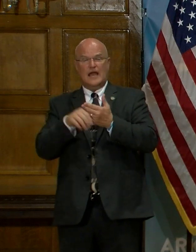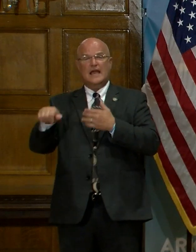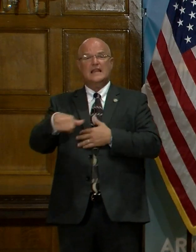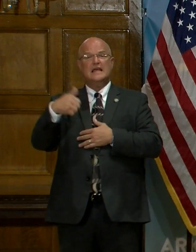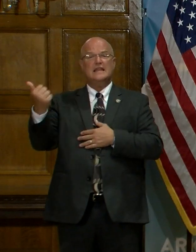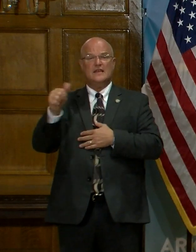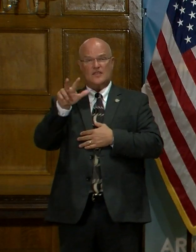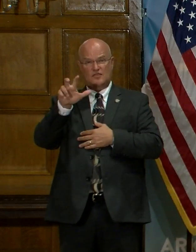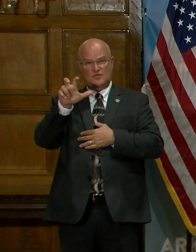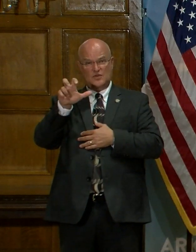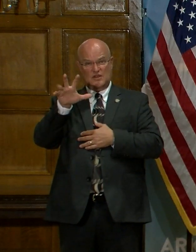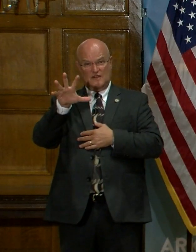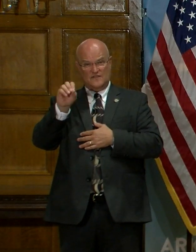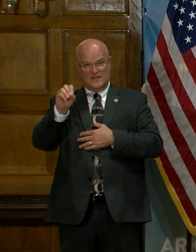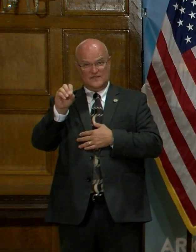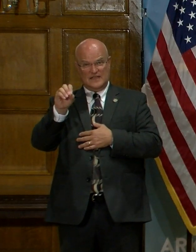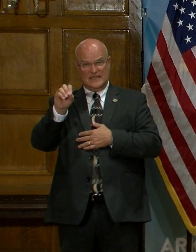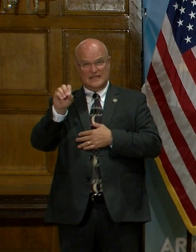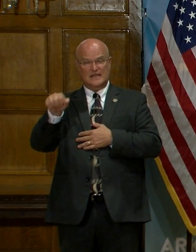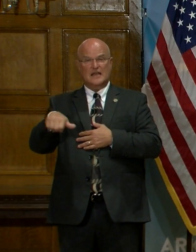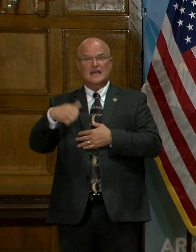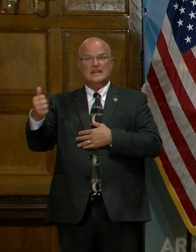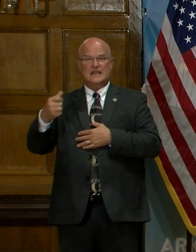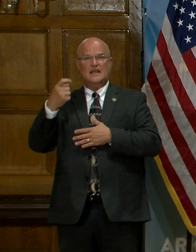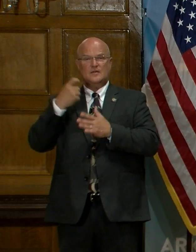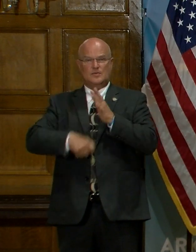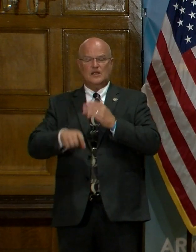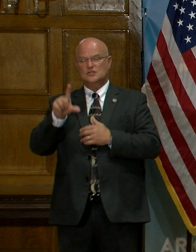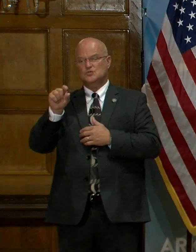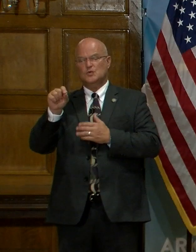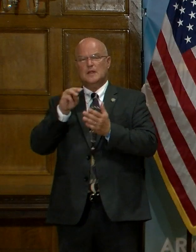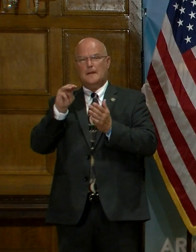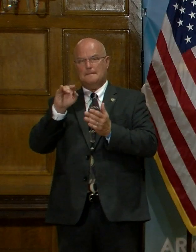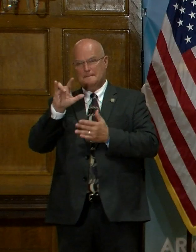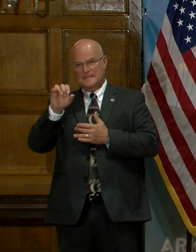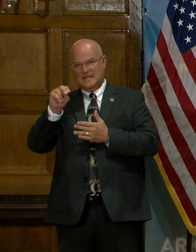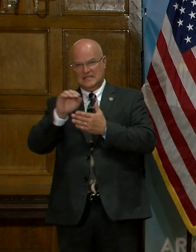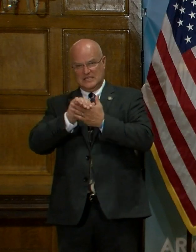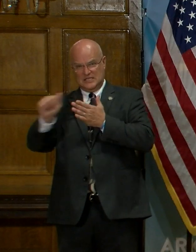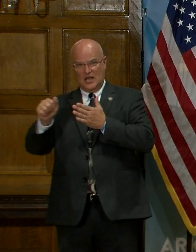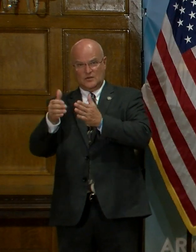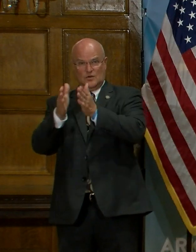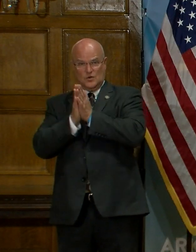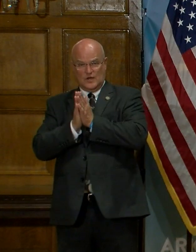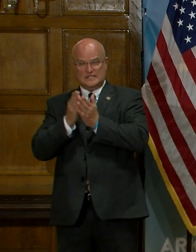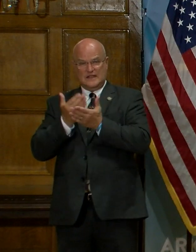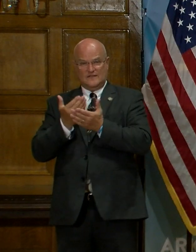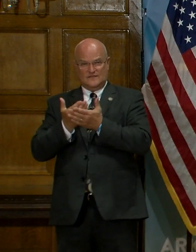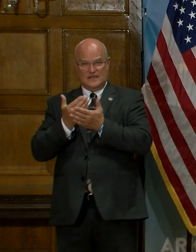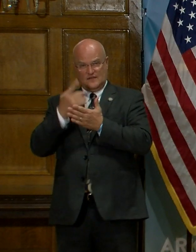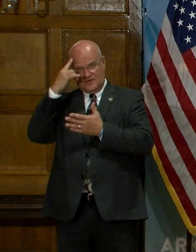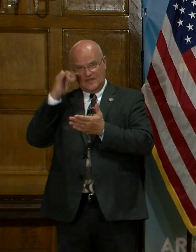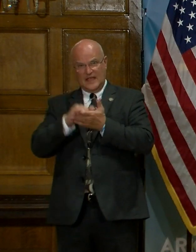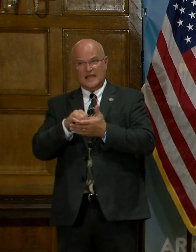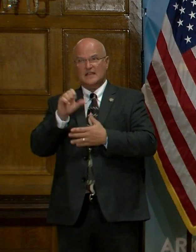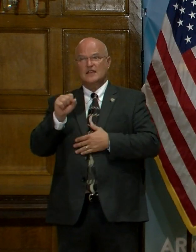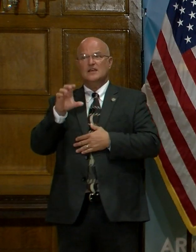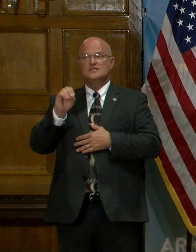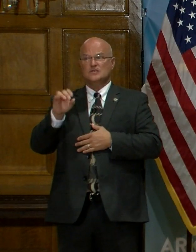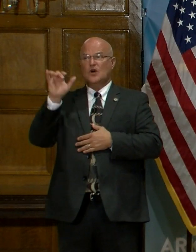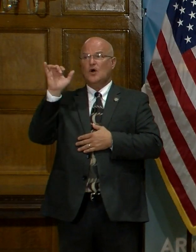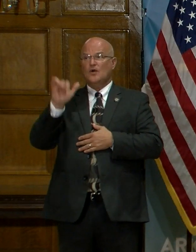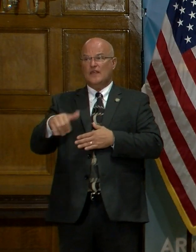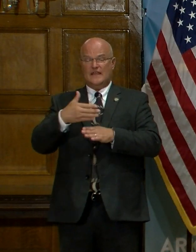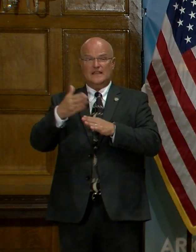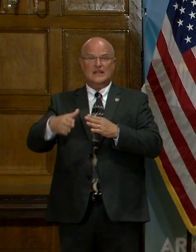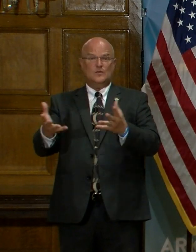another 350, another price tag of $20 million that we'll be requesting funding for. And so that